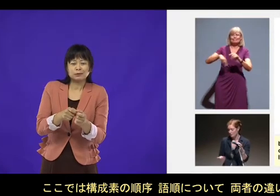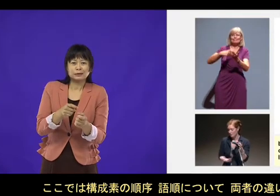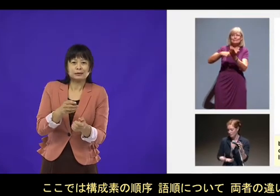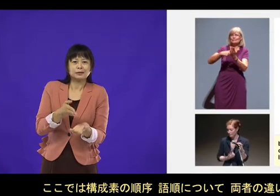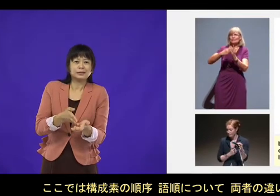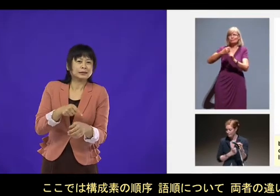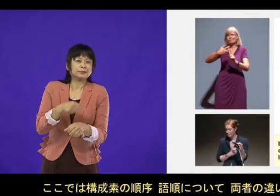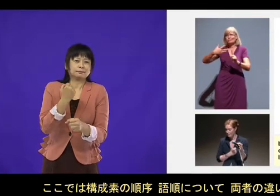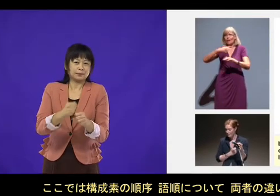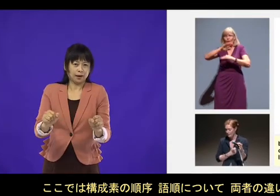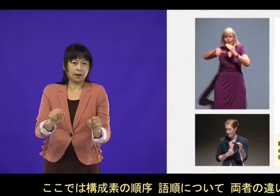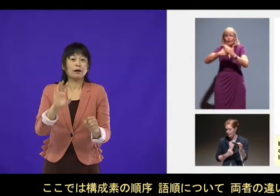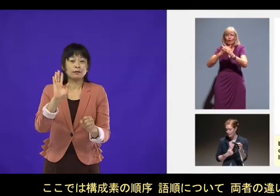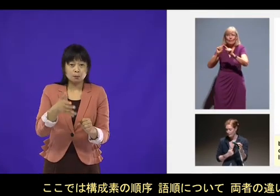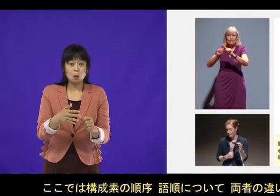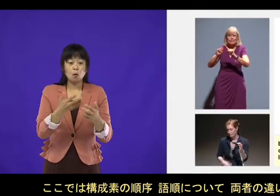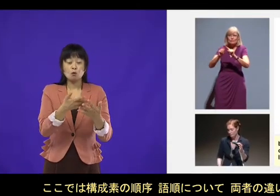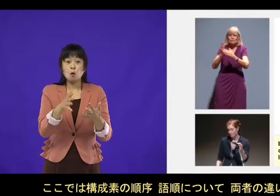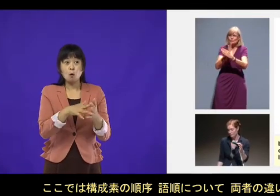is just a